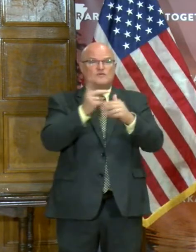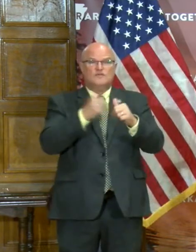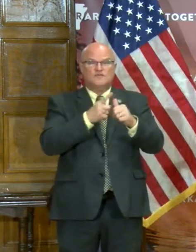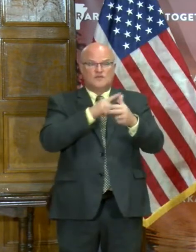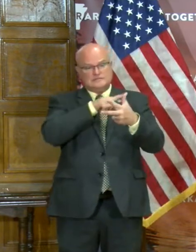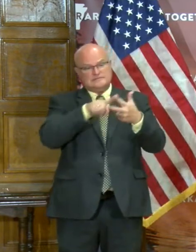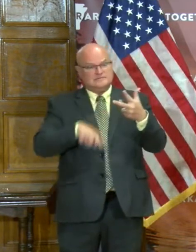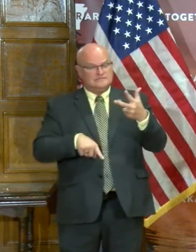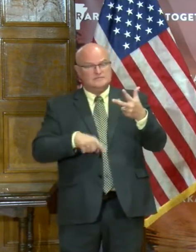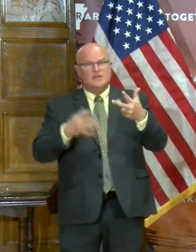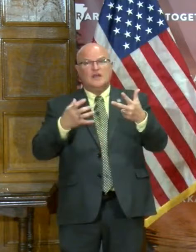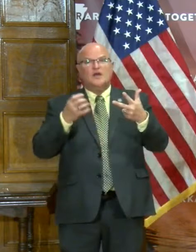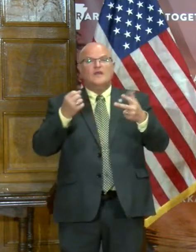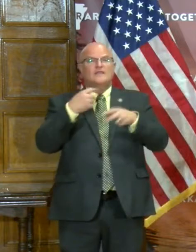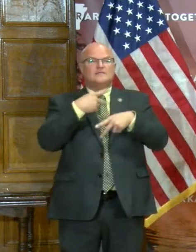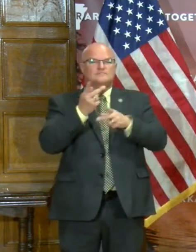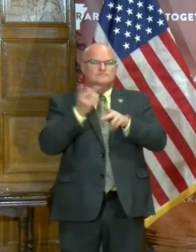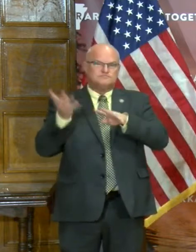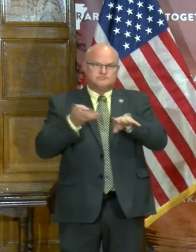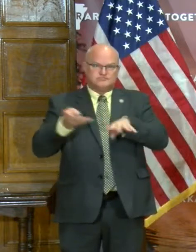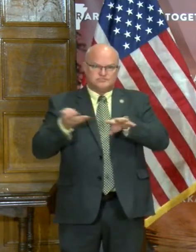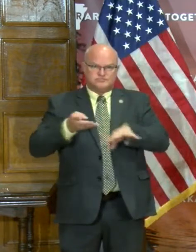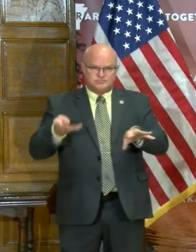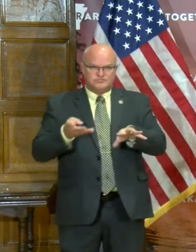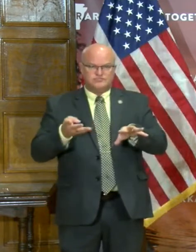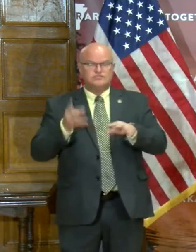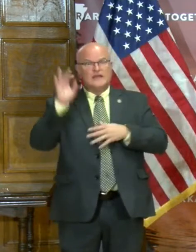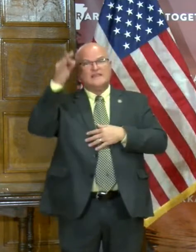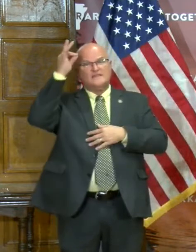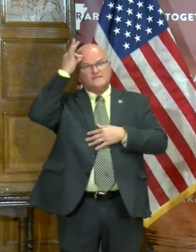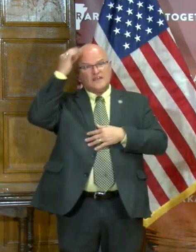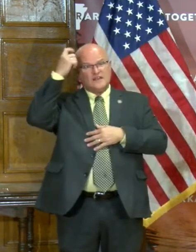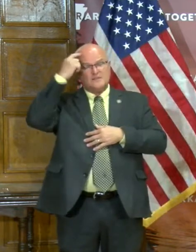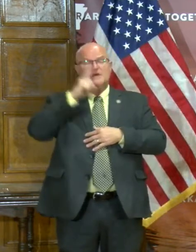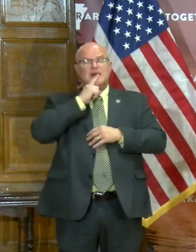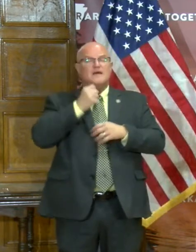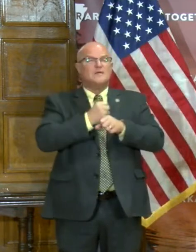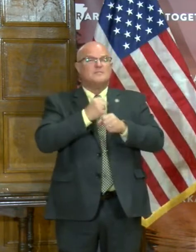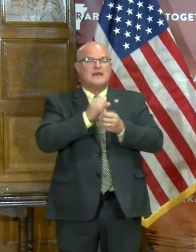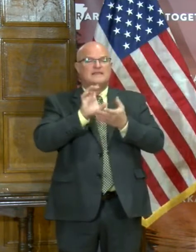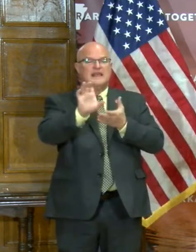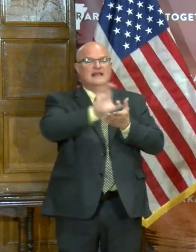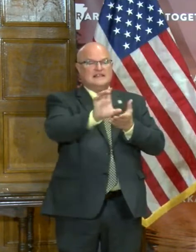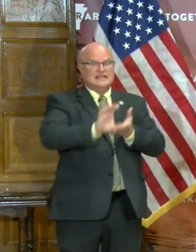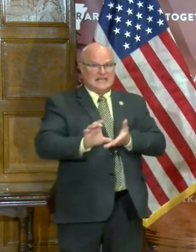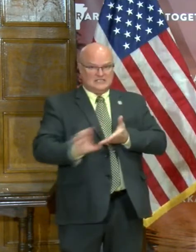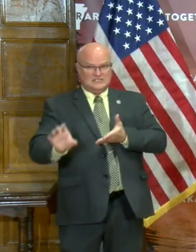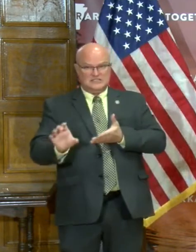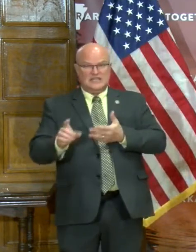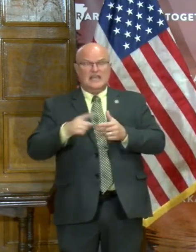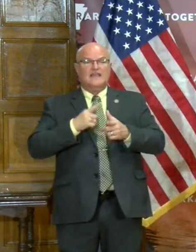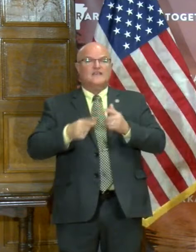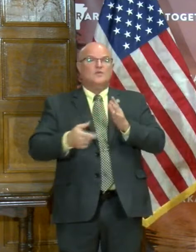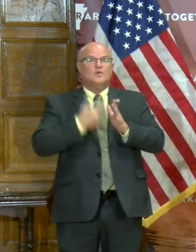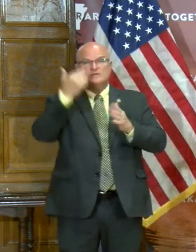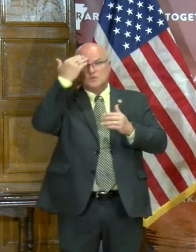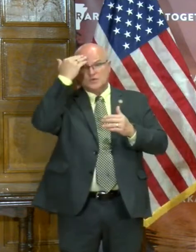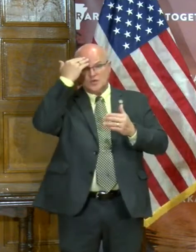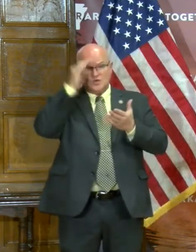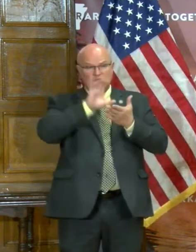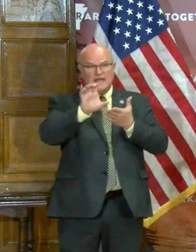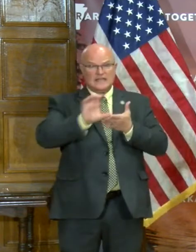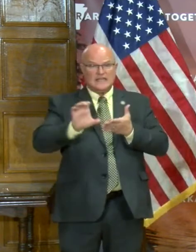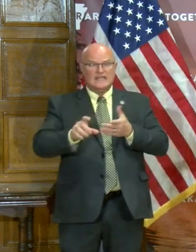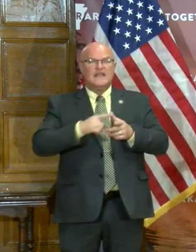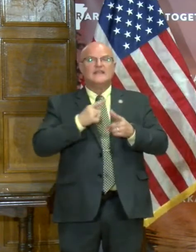first, what is their volume of production, and then the federal government will actually make the allocation, and then once we know the